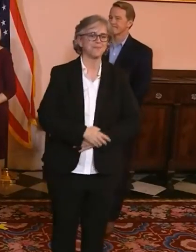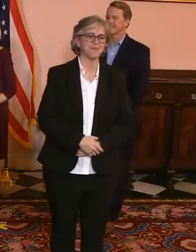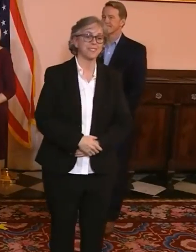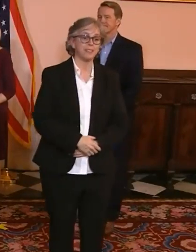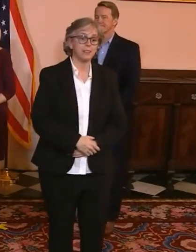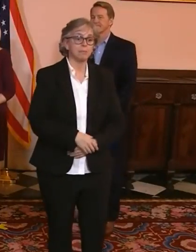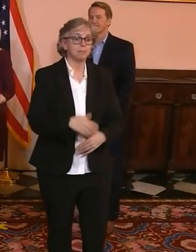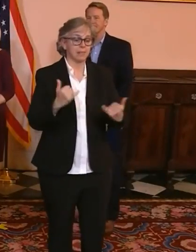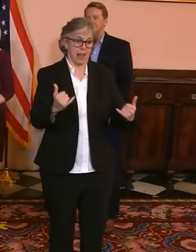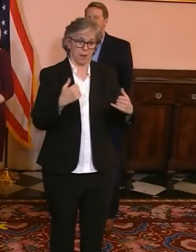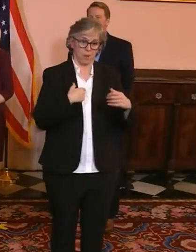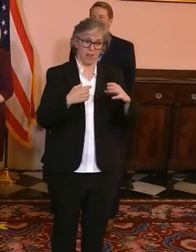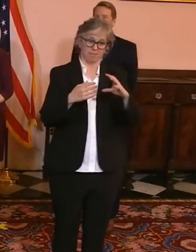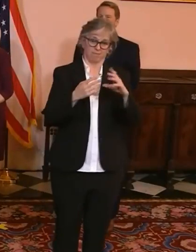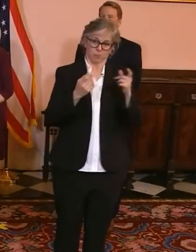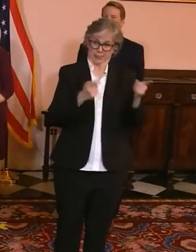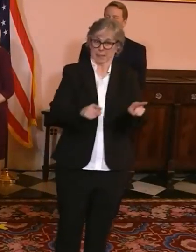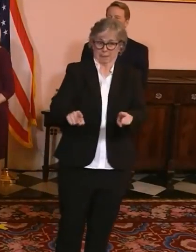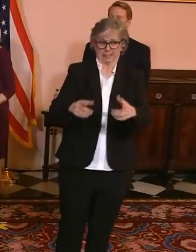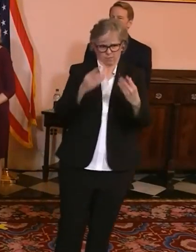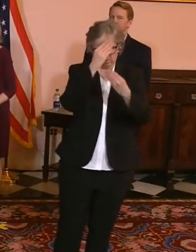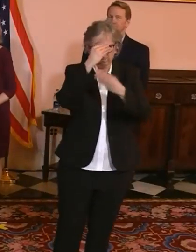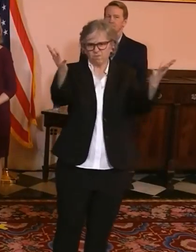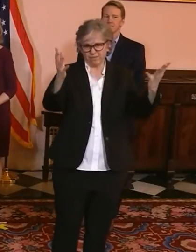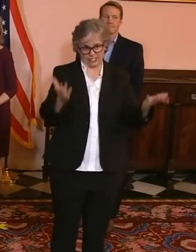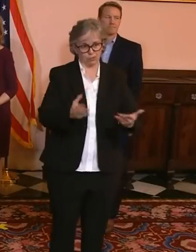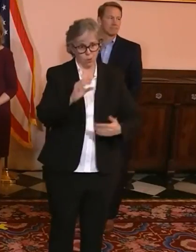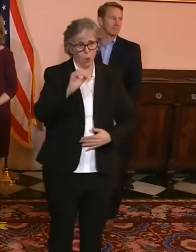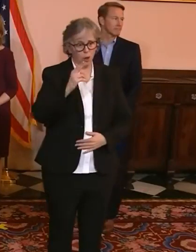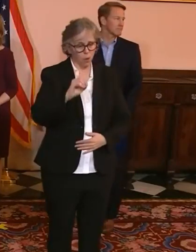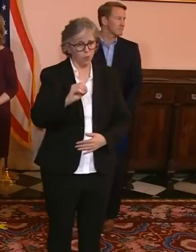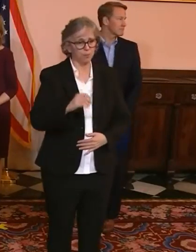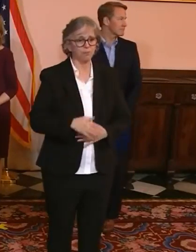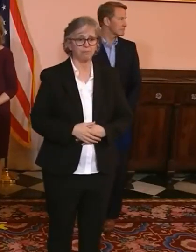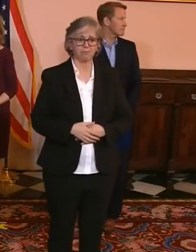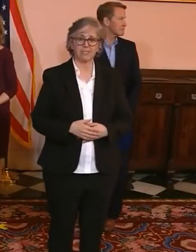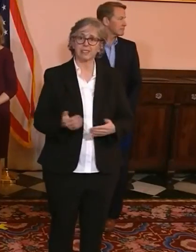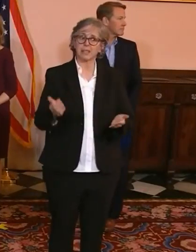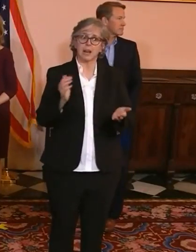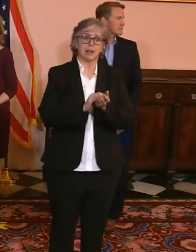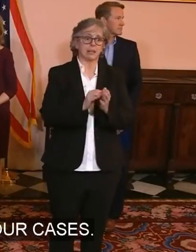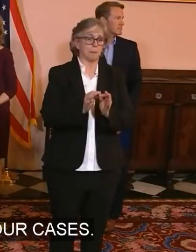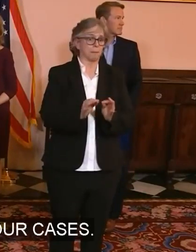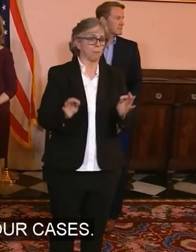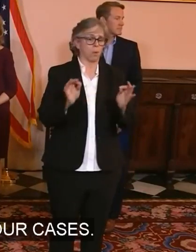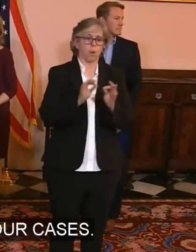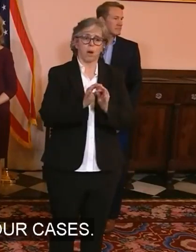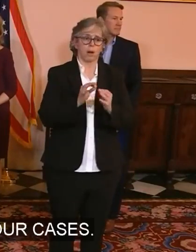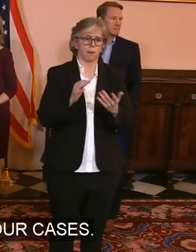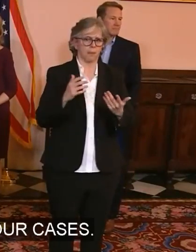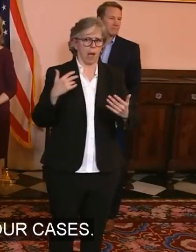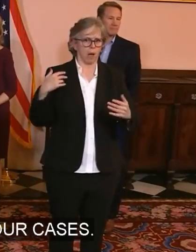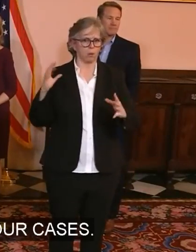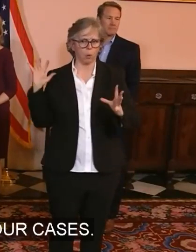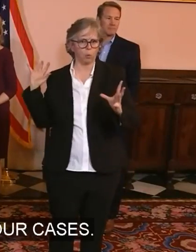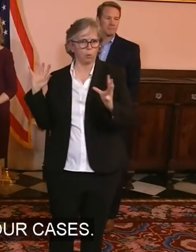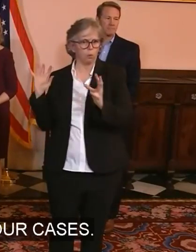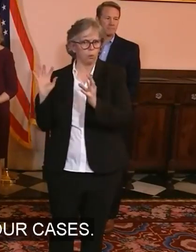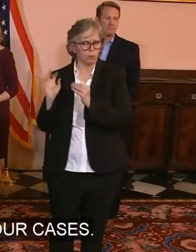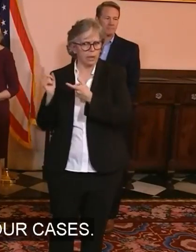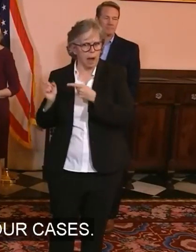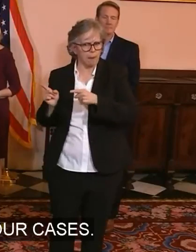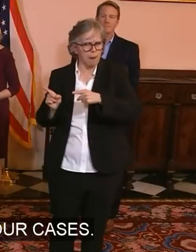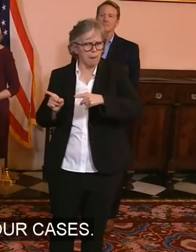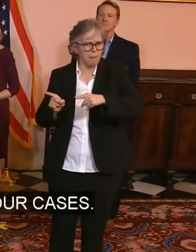And as I've said, I'm going to tell you some very important things about the history of how we came here today. I know we've all been waking